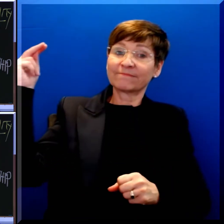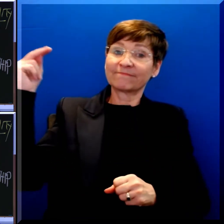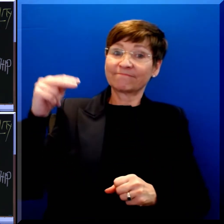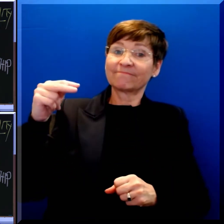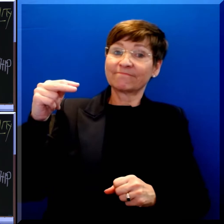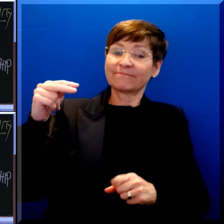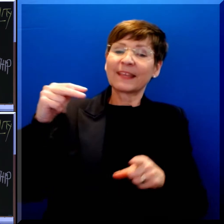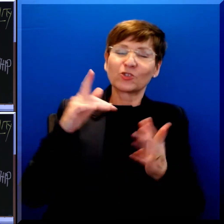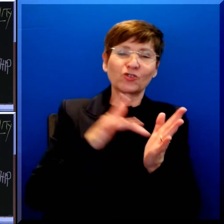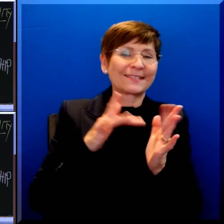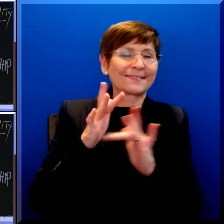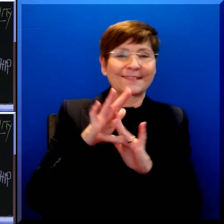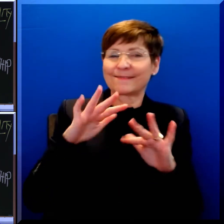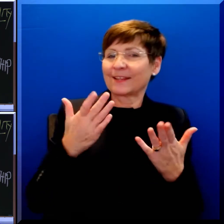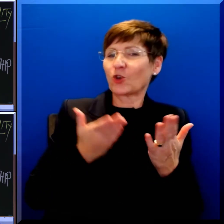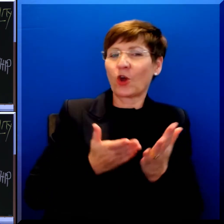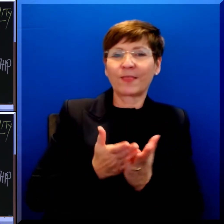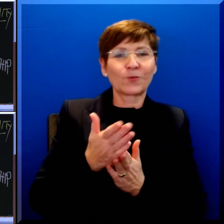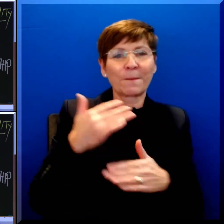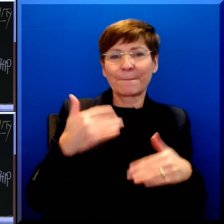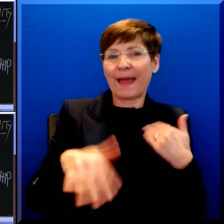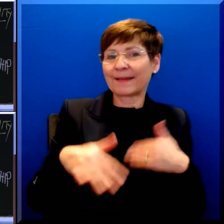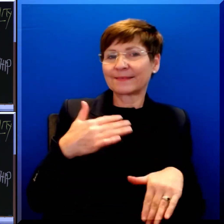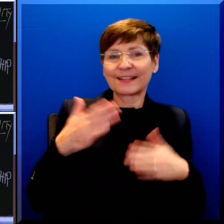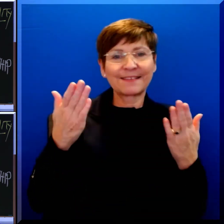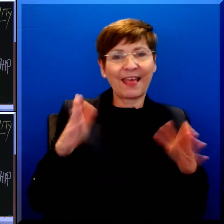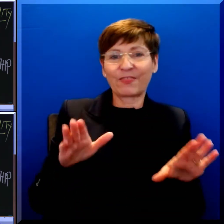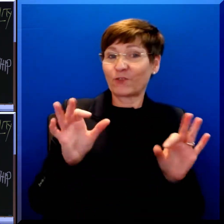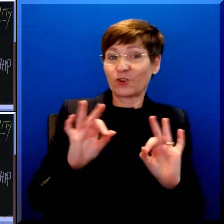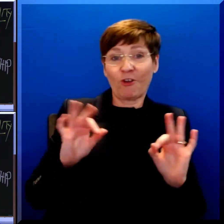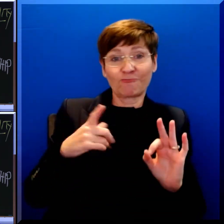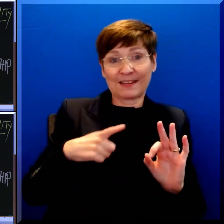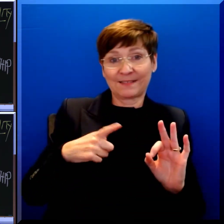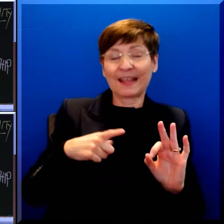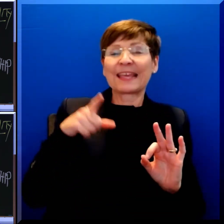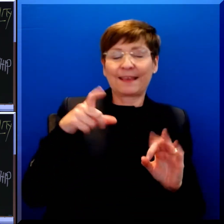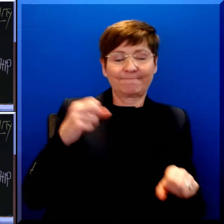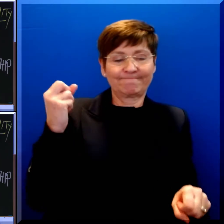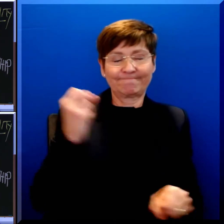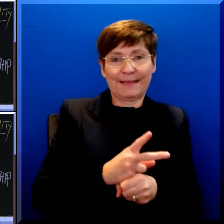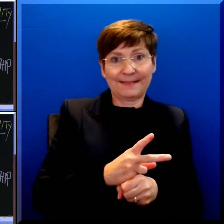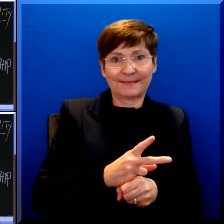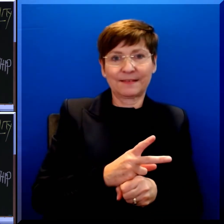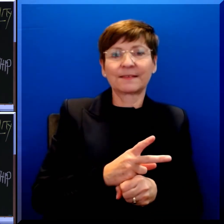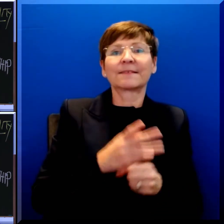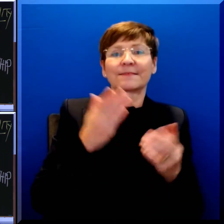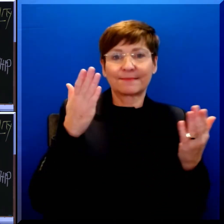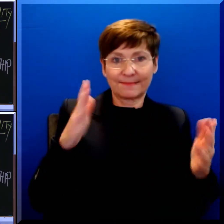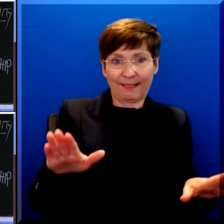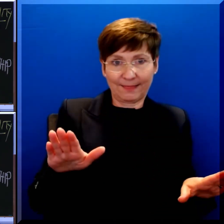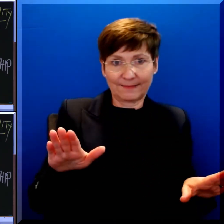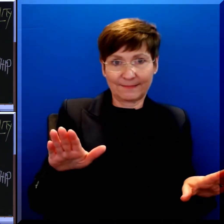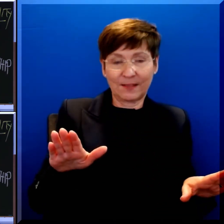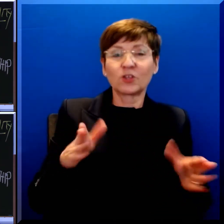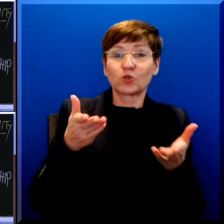Jesus didn't endure pain and death for no good reason. He was conquering pain and death entirely to bring you eternal life